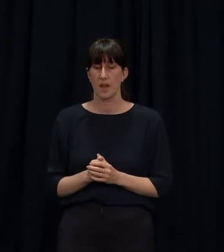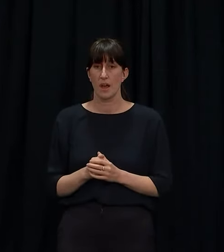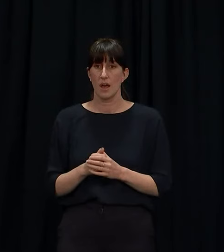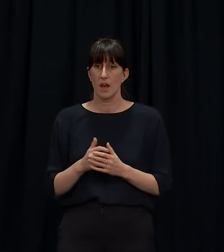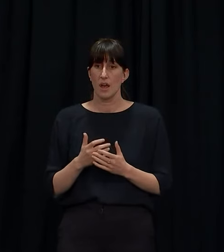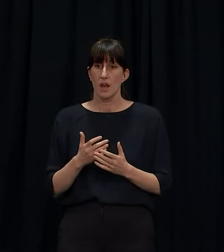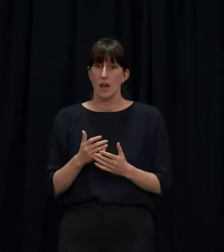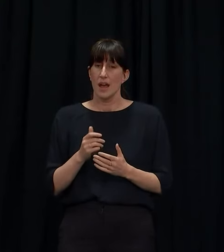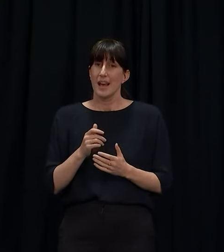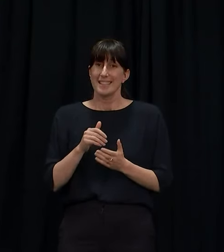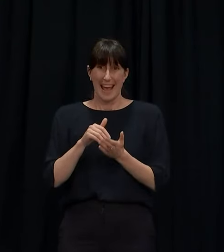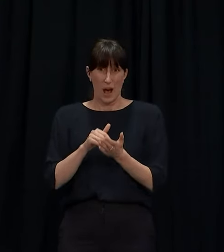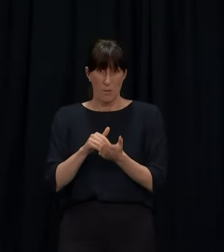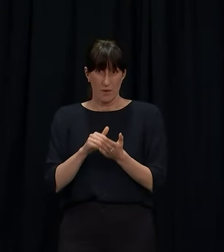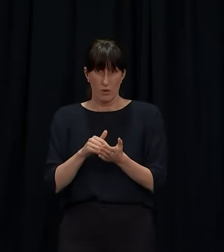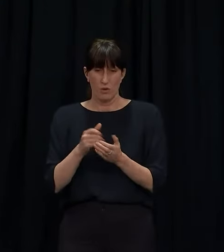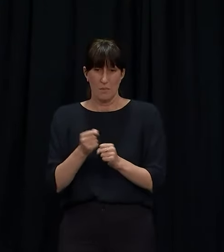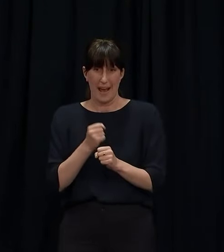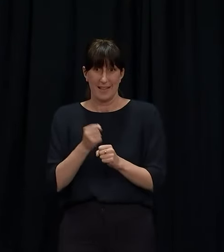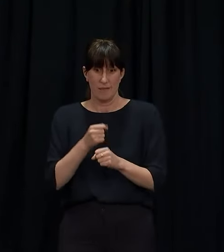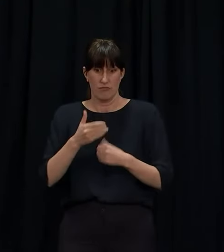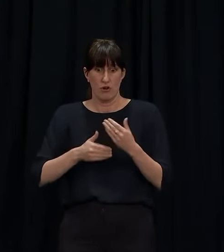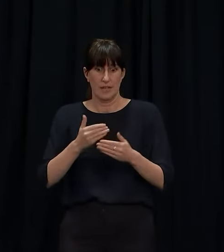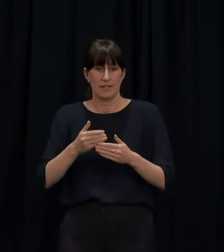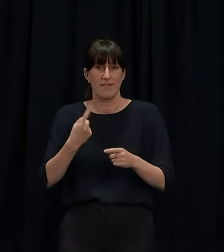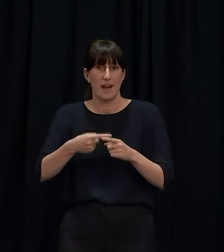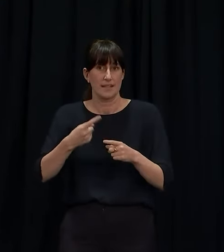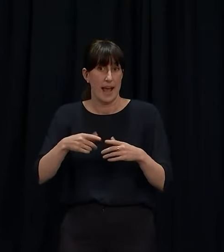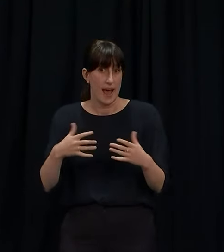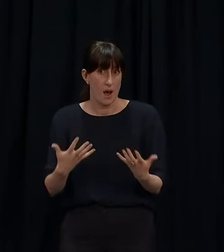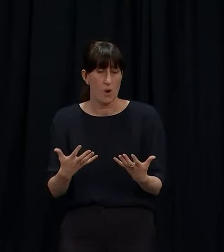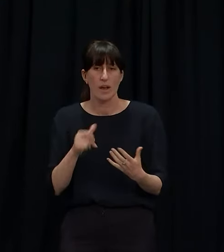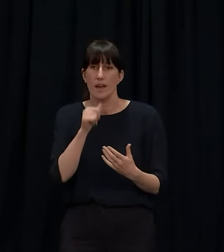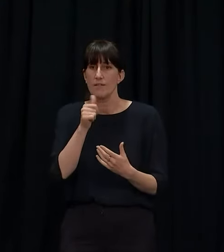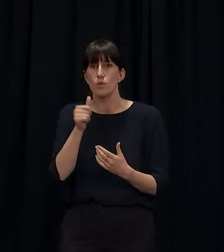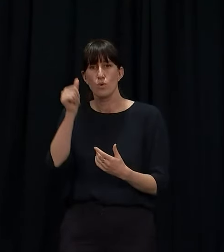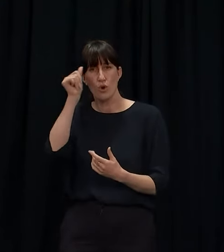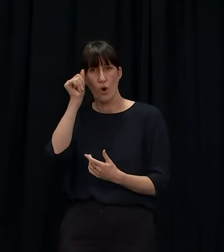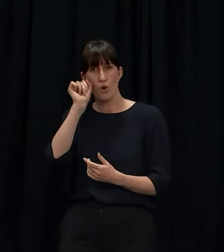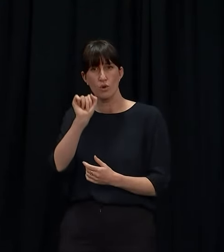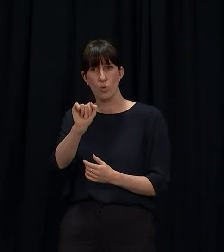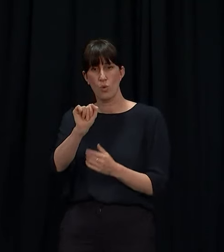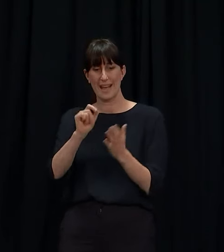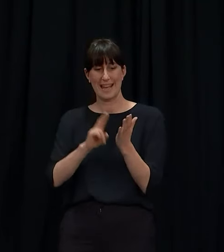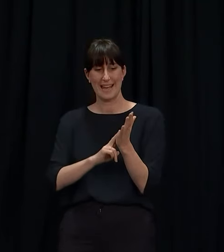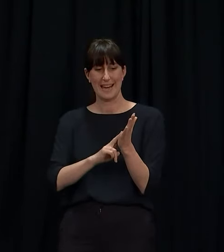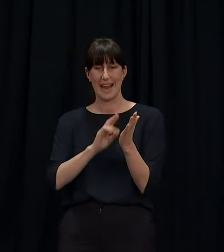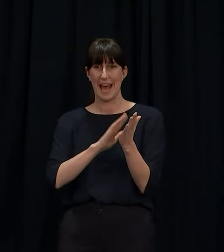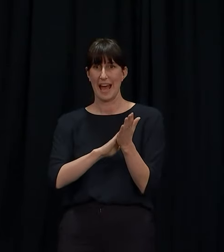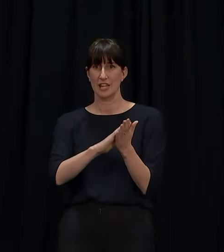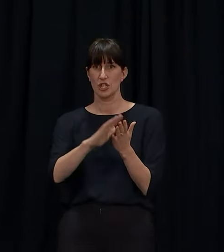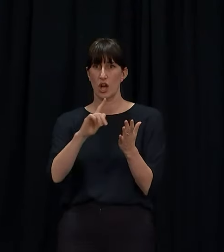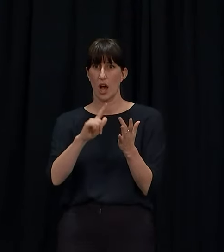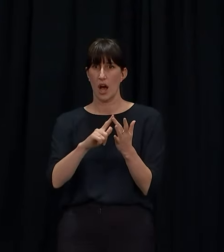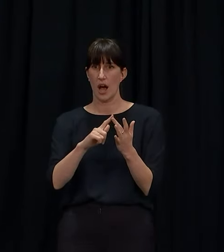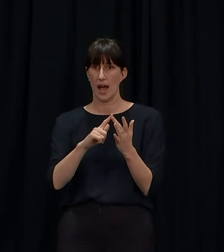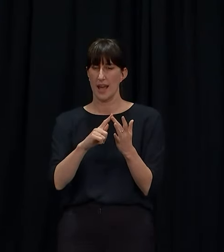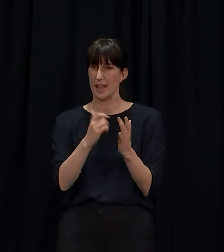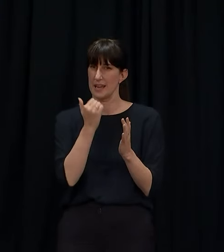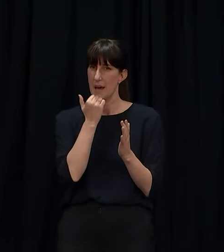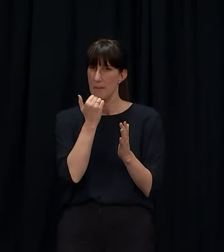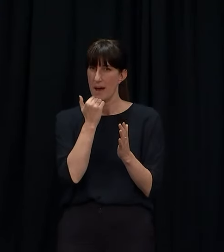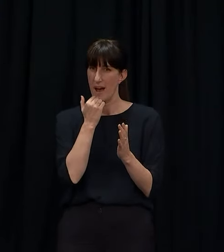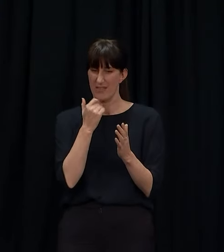really helpful if you know your NHI number and if you bring that with you. You can find your NHI number